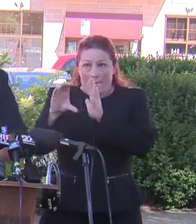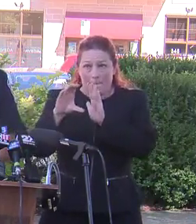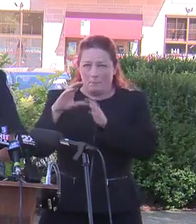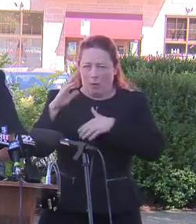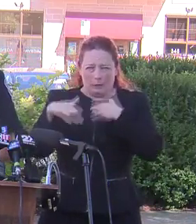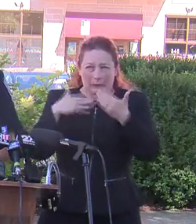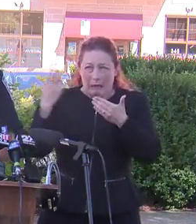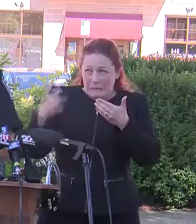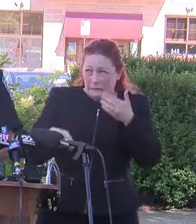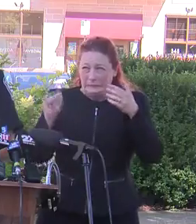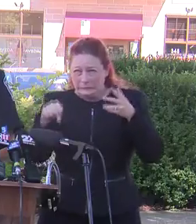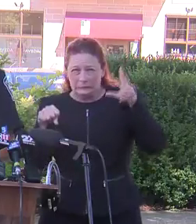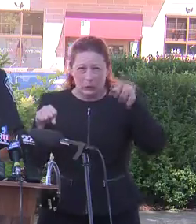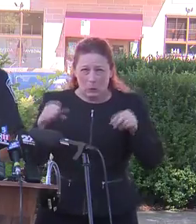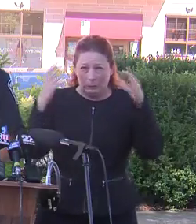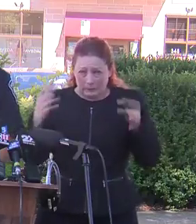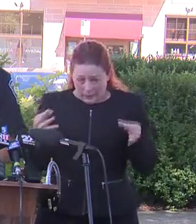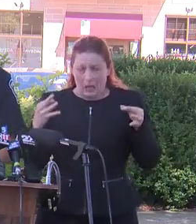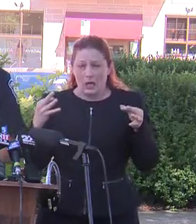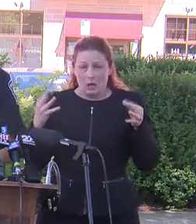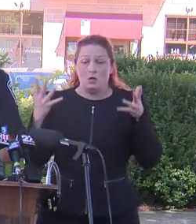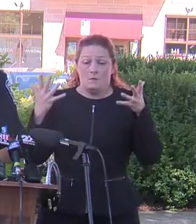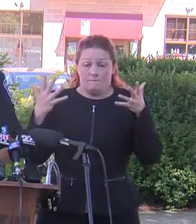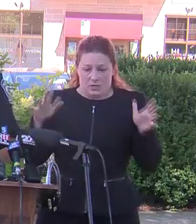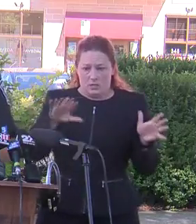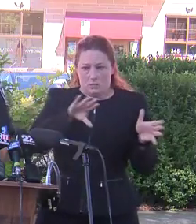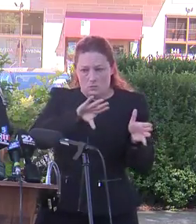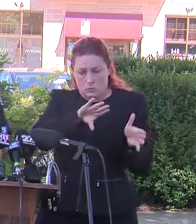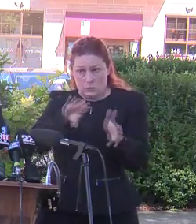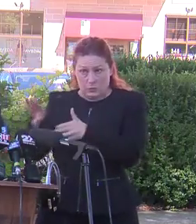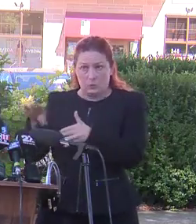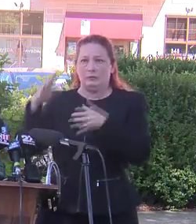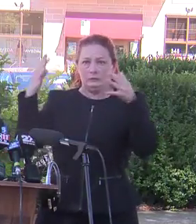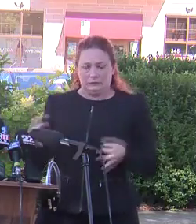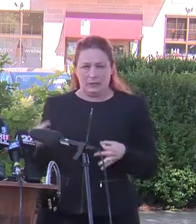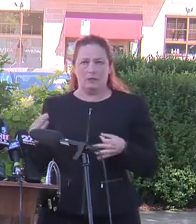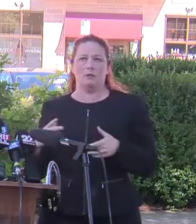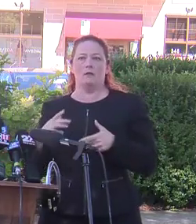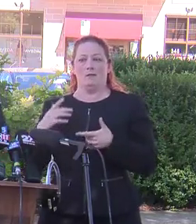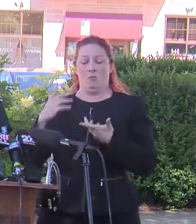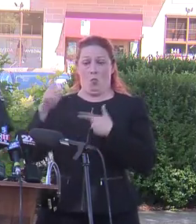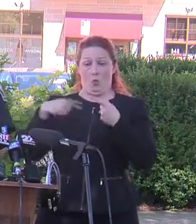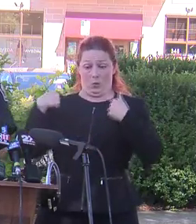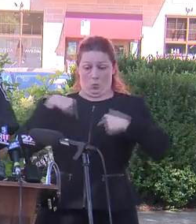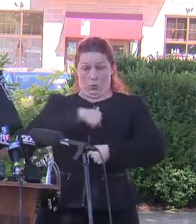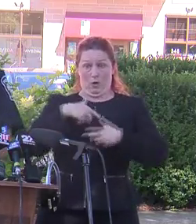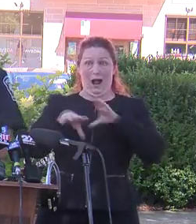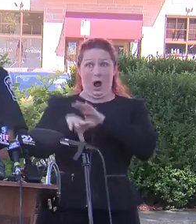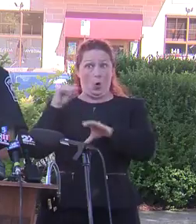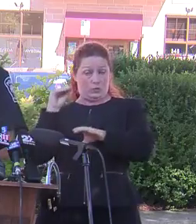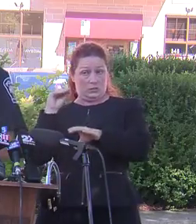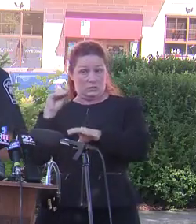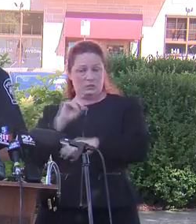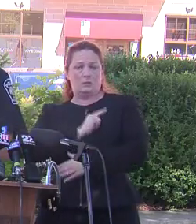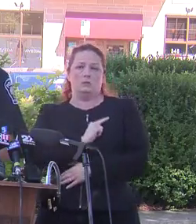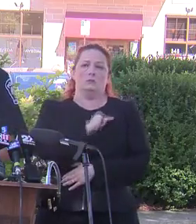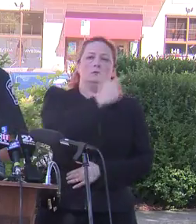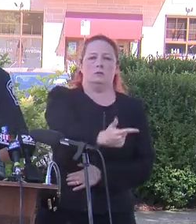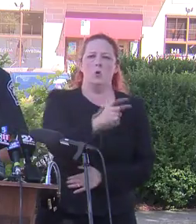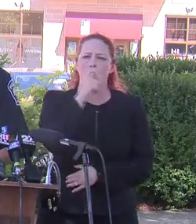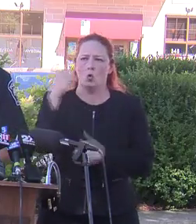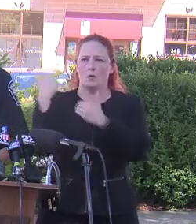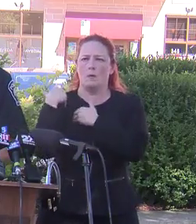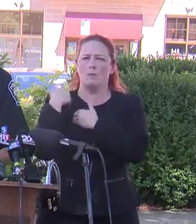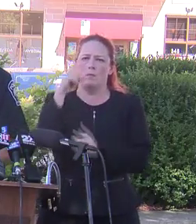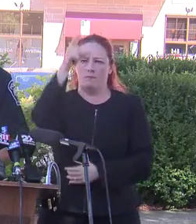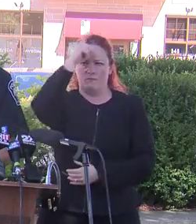folks wanting to get inside that secured perimeter can still happen, but now they'll be making that request through the fire department. We will remove ourselves as a police department